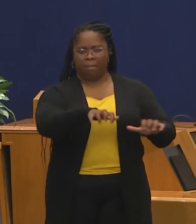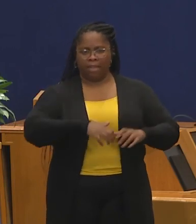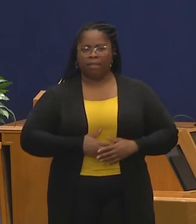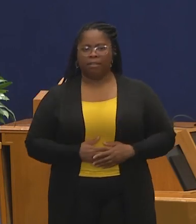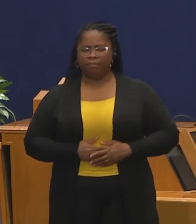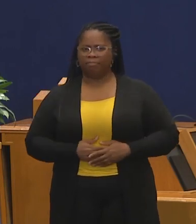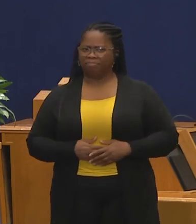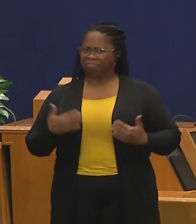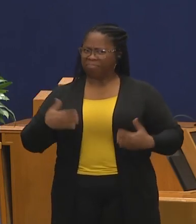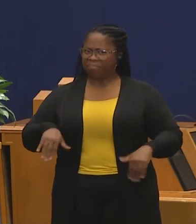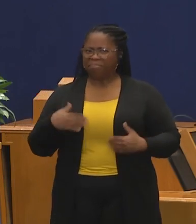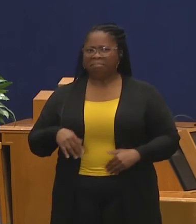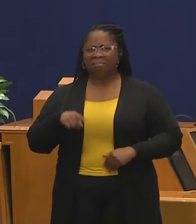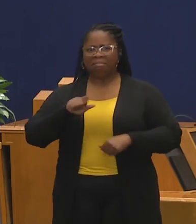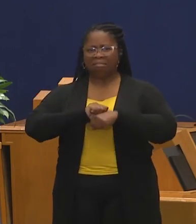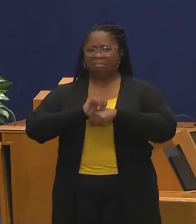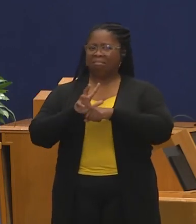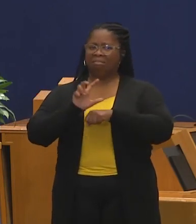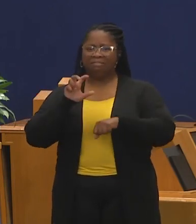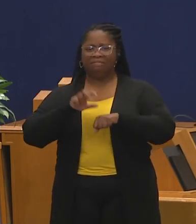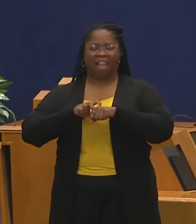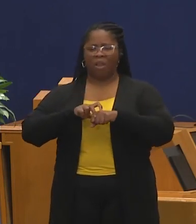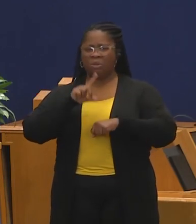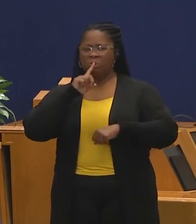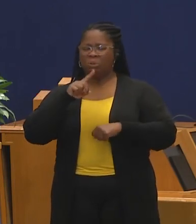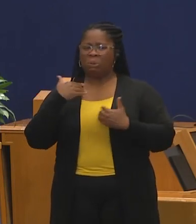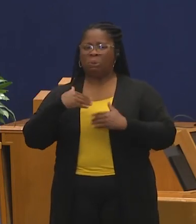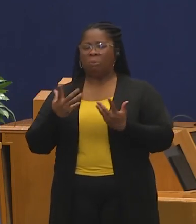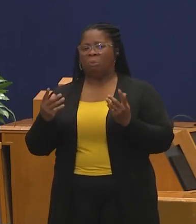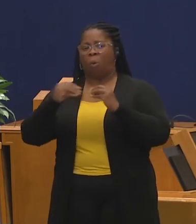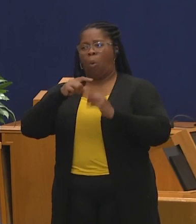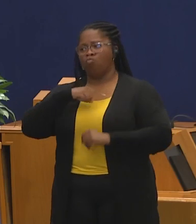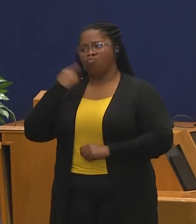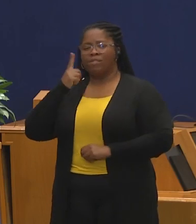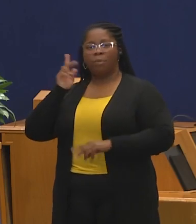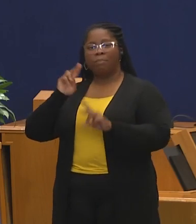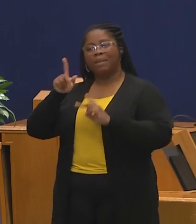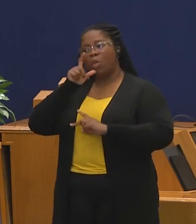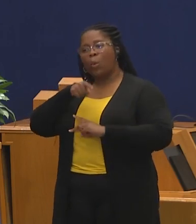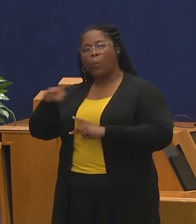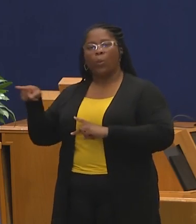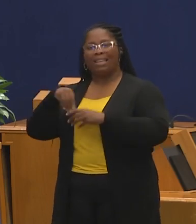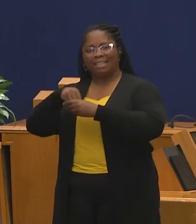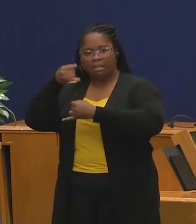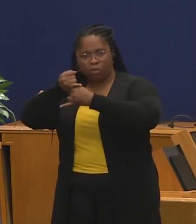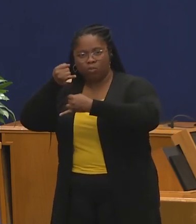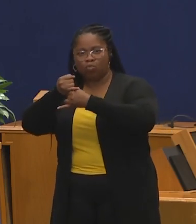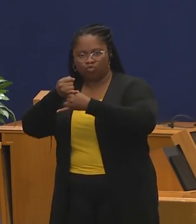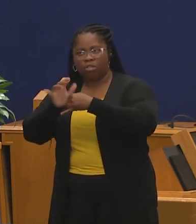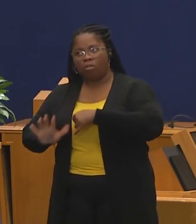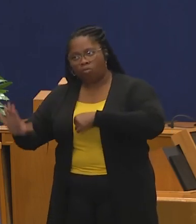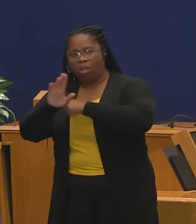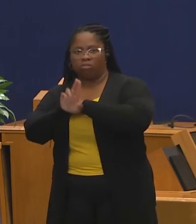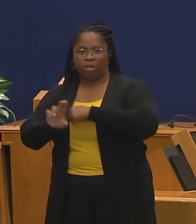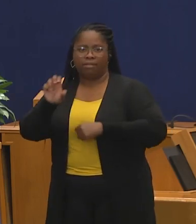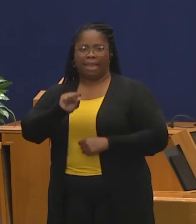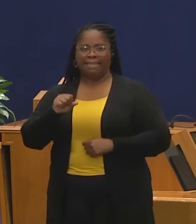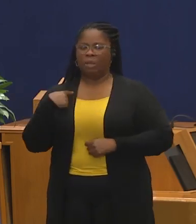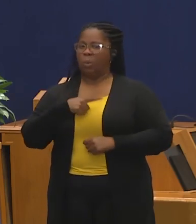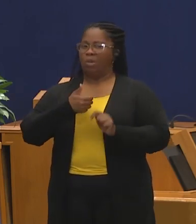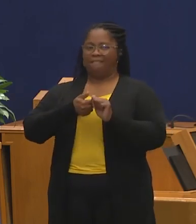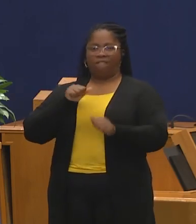risks this virus possesses in custody facilities across the country, and we must do our best to avoid that same